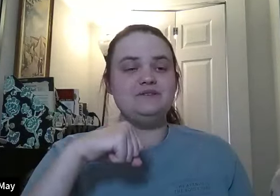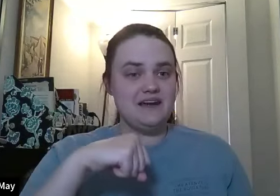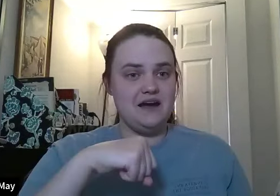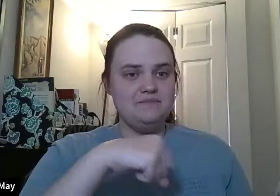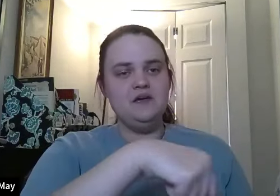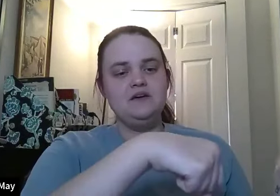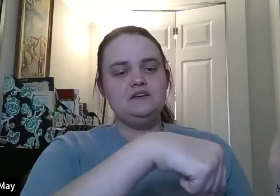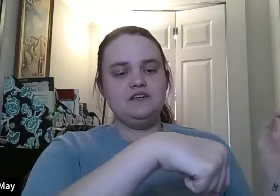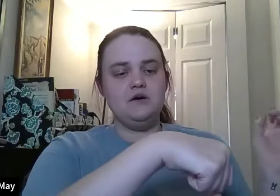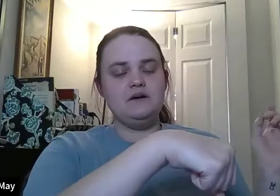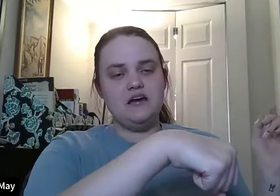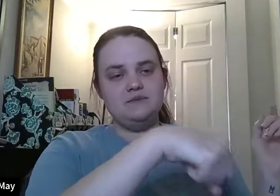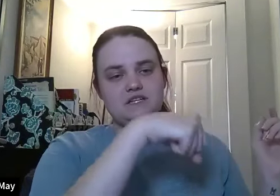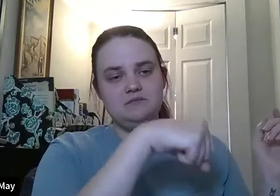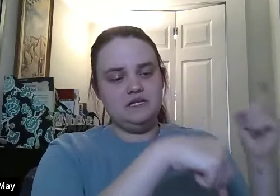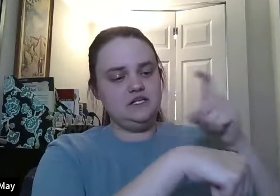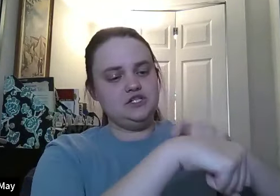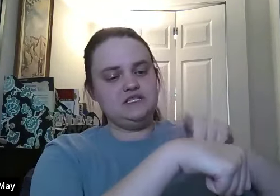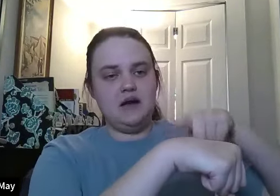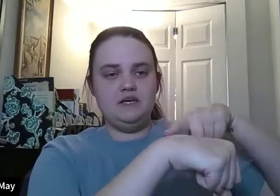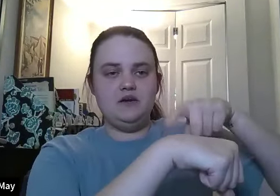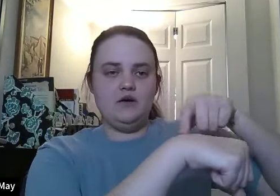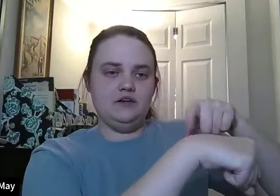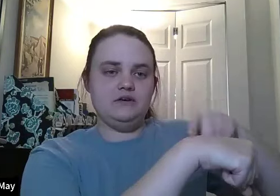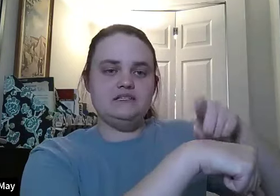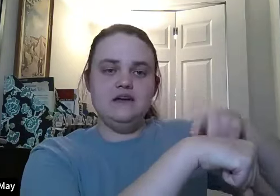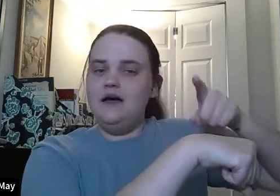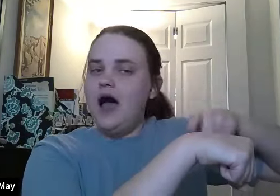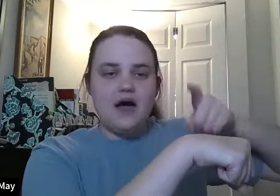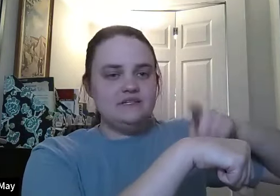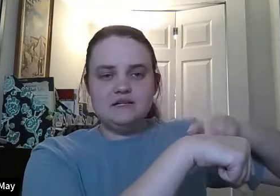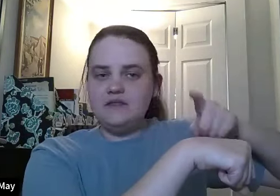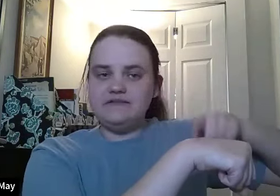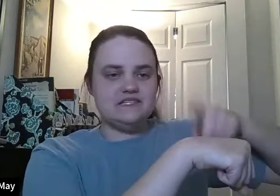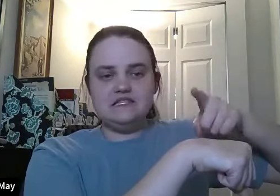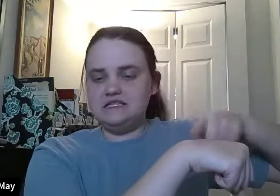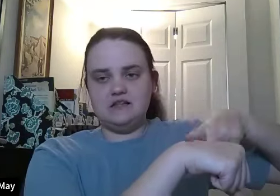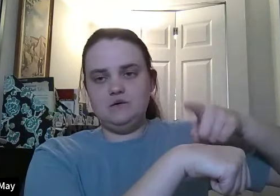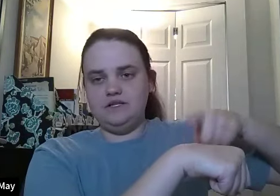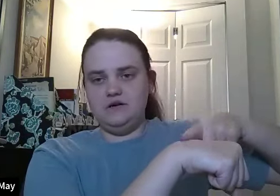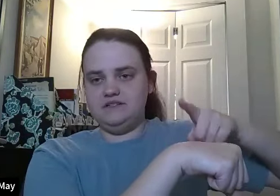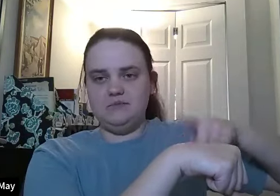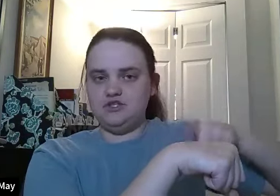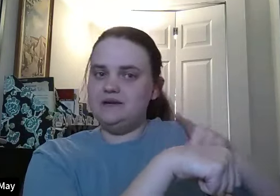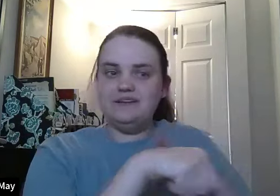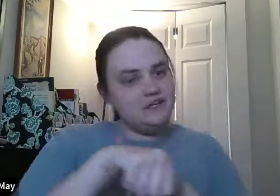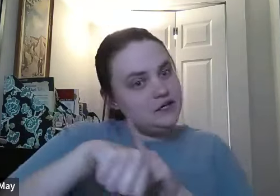is time. So time is going to be just tapping on like your wrist. I always think about like, this is exactly what we do every time we're trying to be like, it's